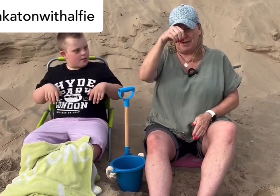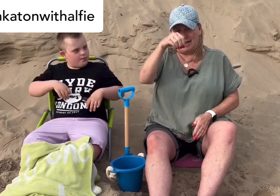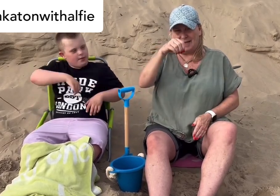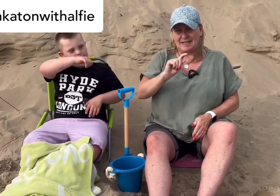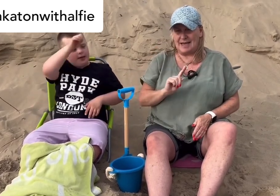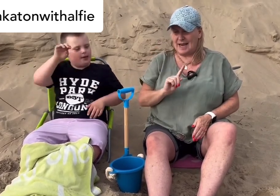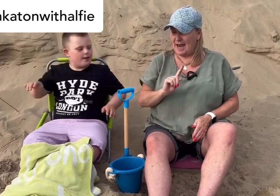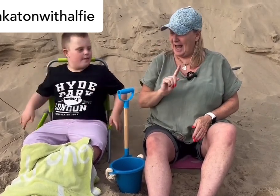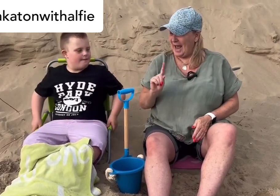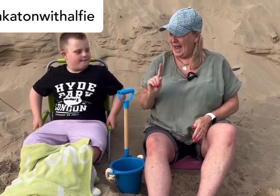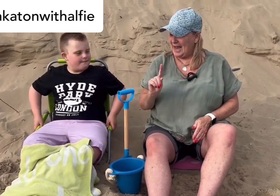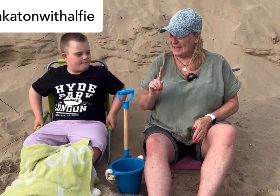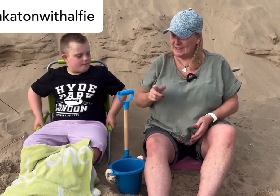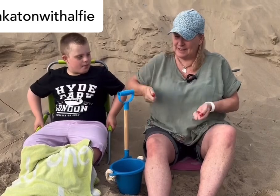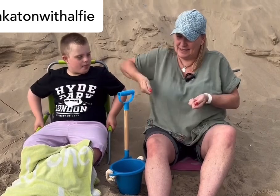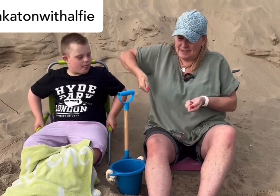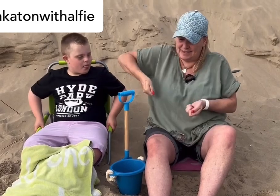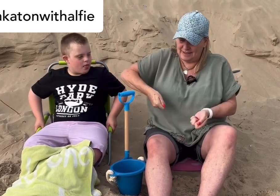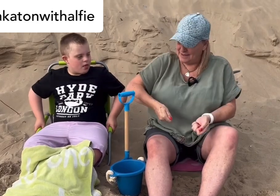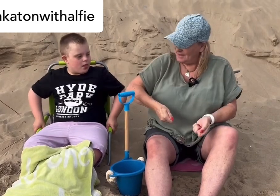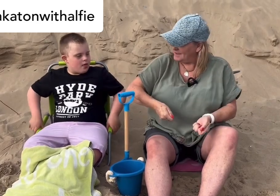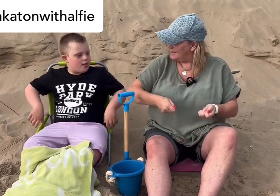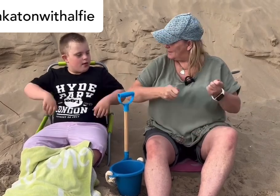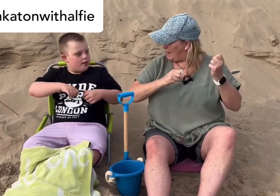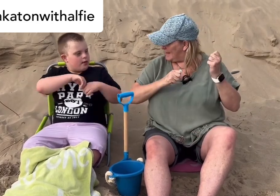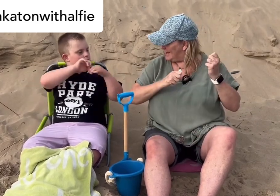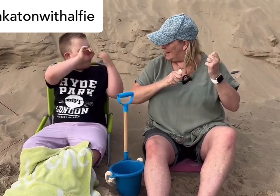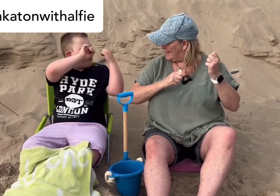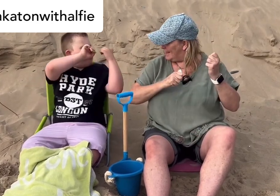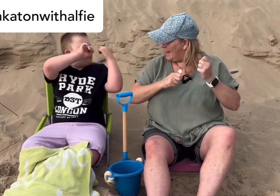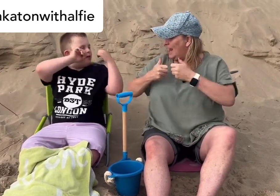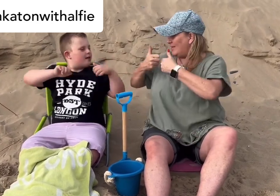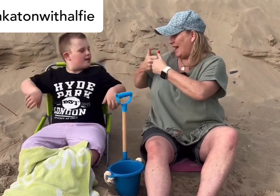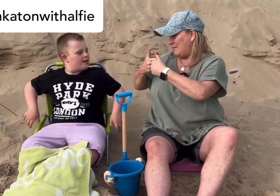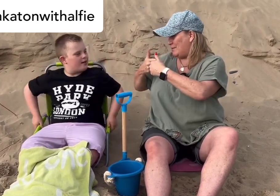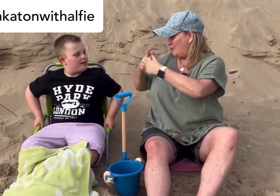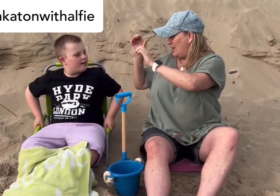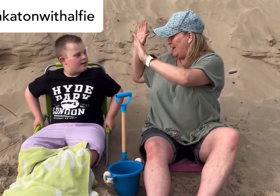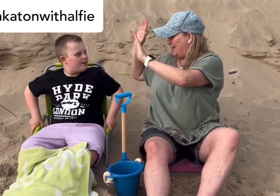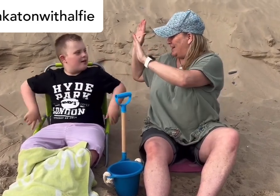bucket and spade. That was brilliant.